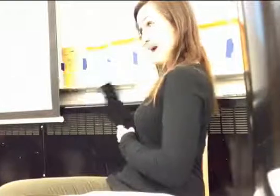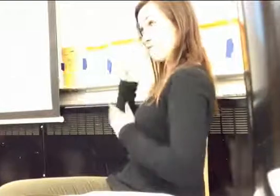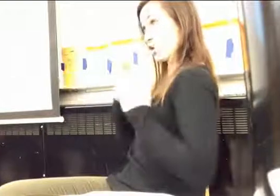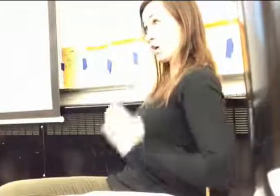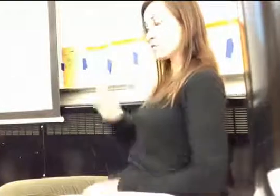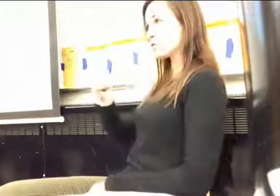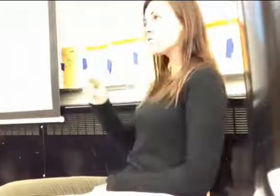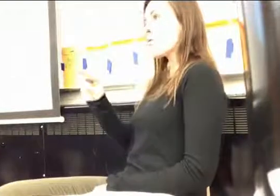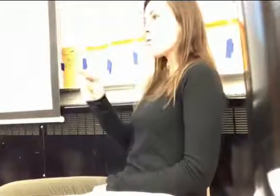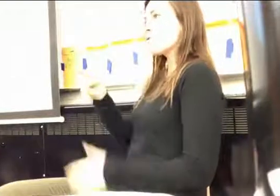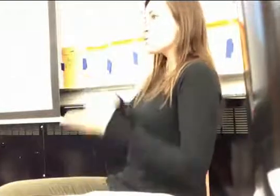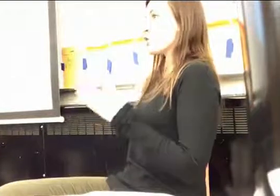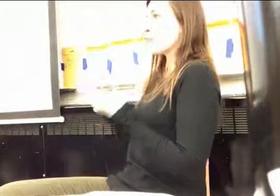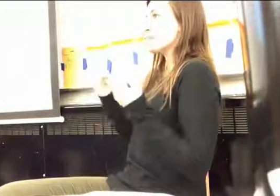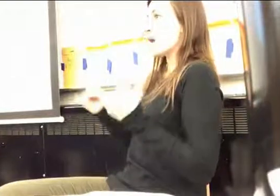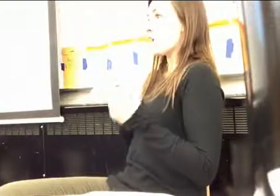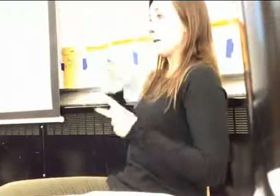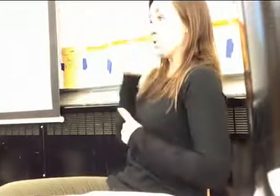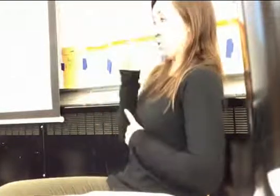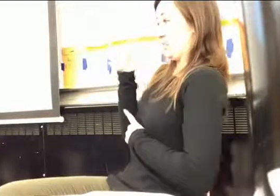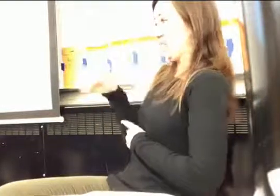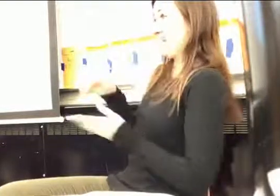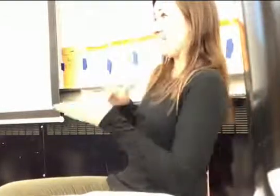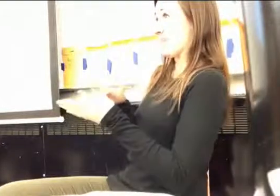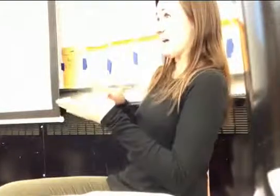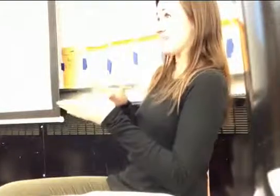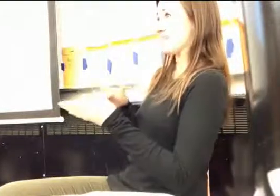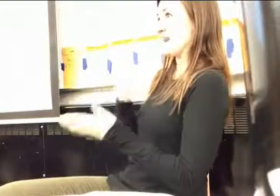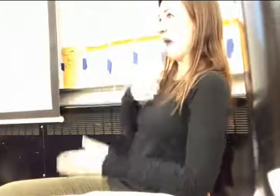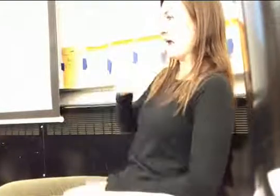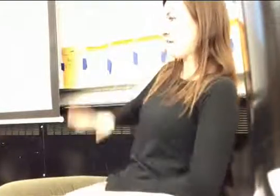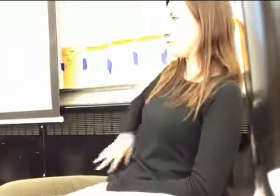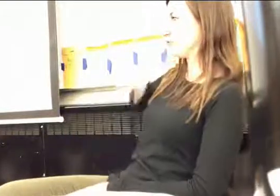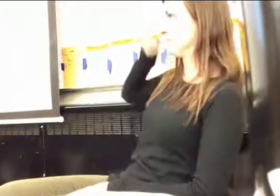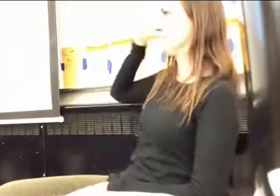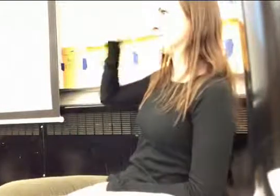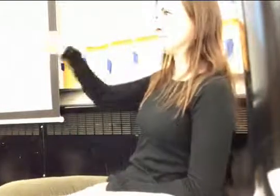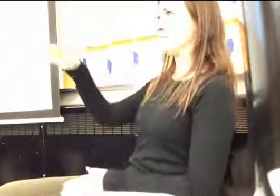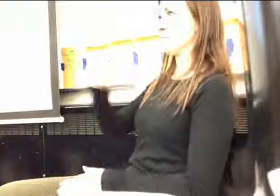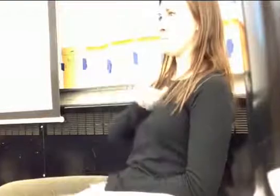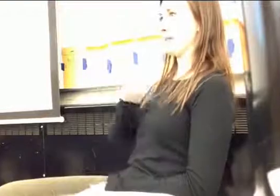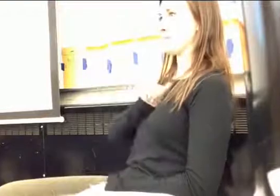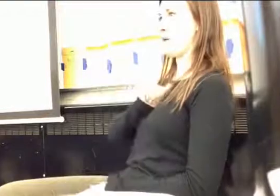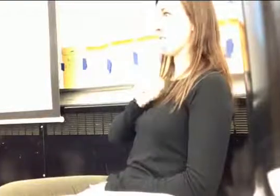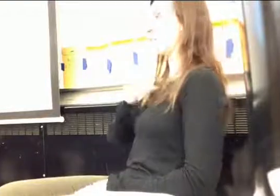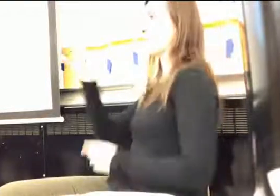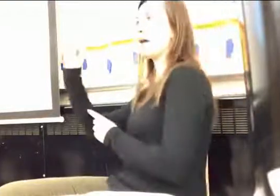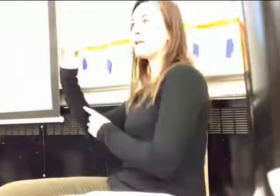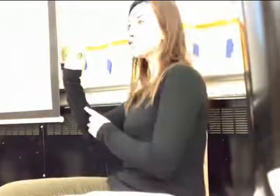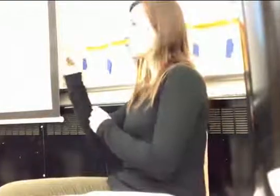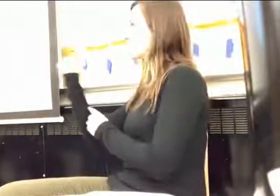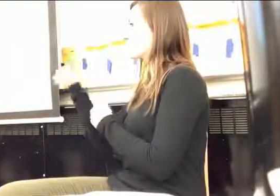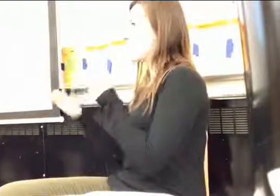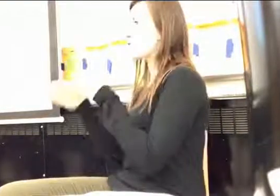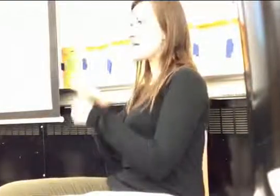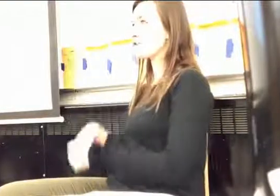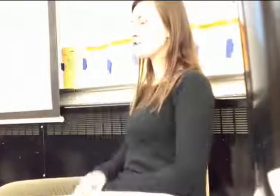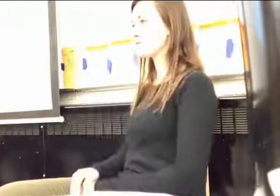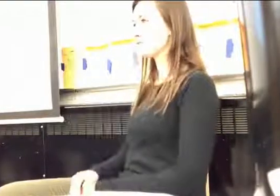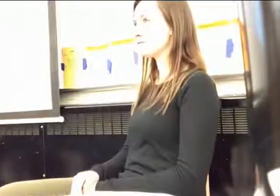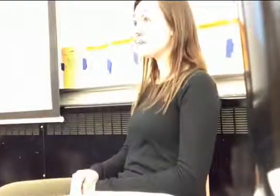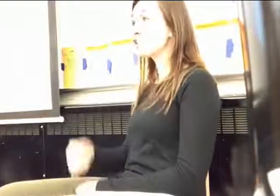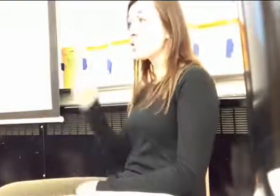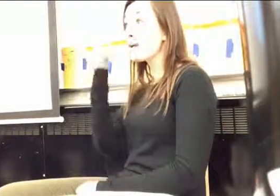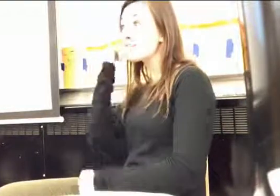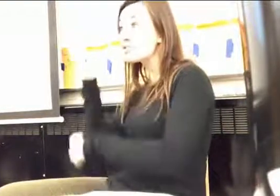now they're not going to pay for insurance. So now, out of pocket, $750 plus $750, how much is that? Math, $1,500,